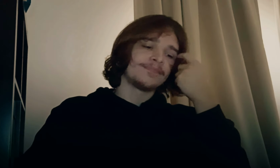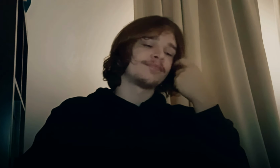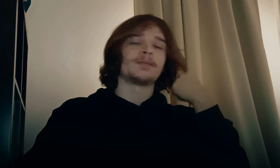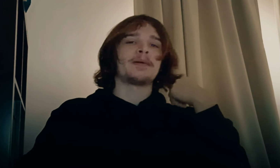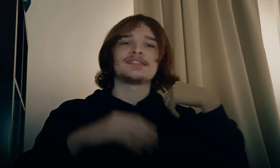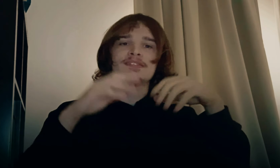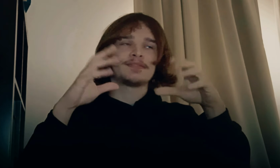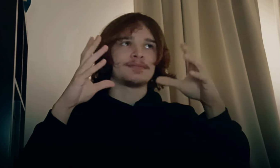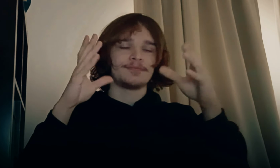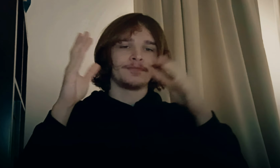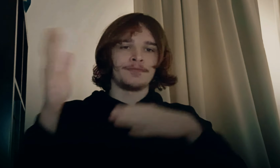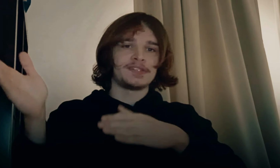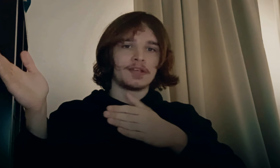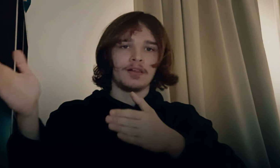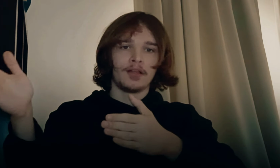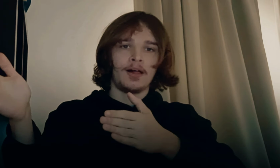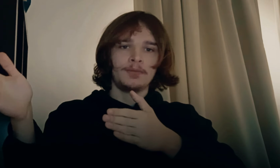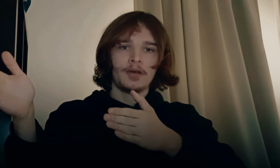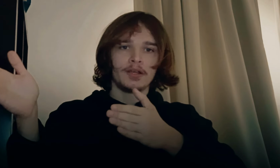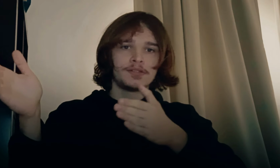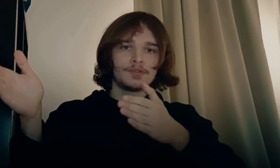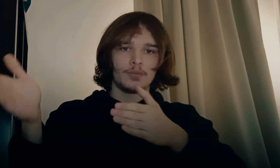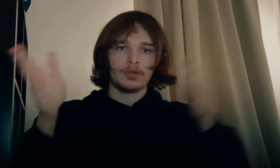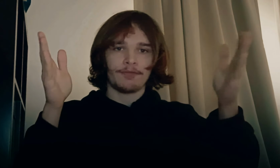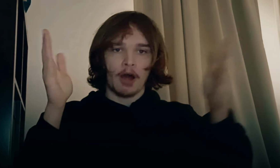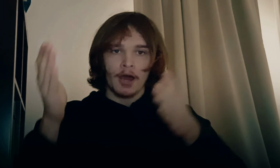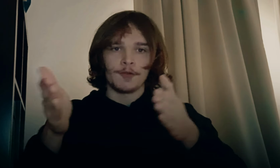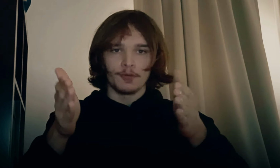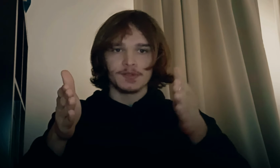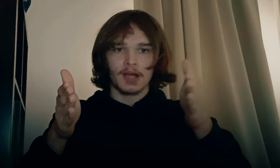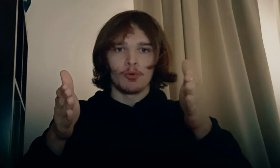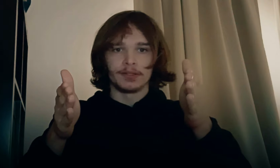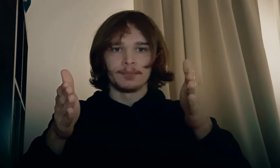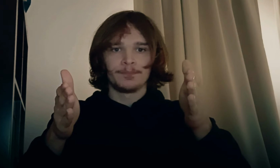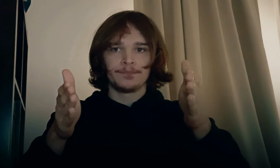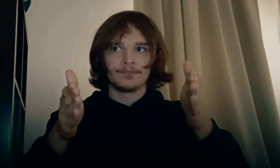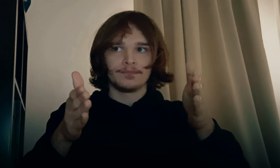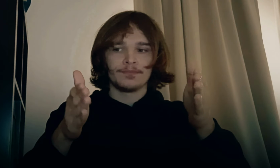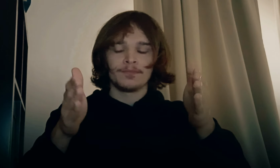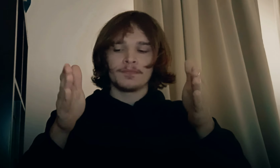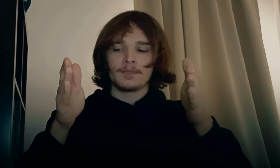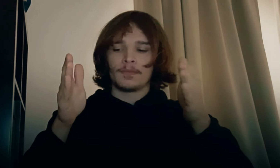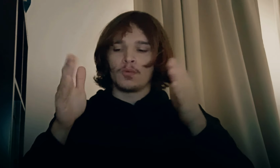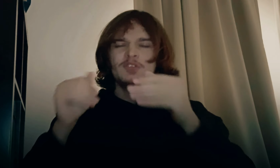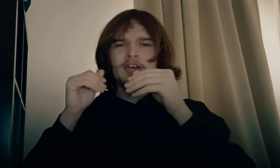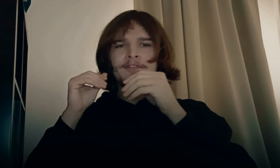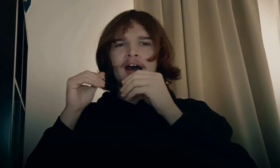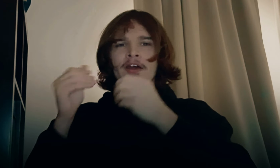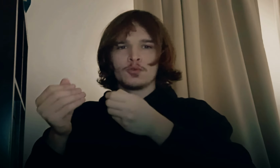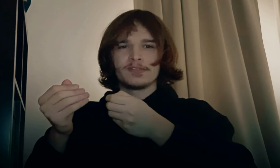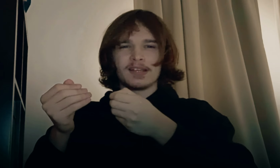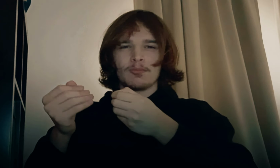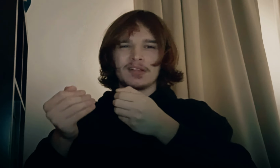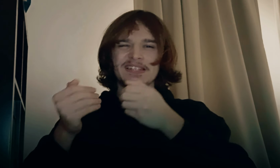The best physical calm is when you have argue with someone. When you have argue with someone, it's